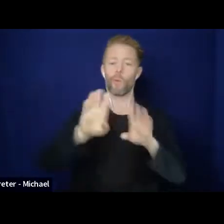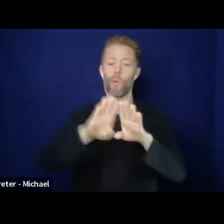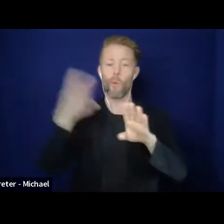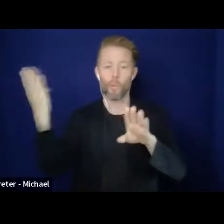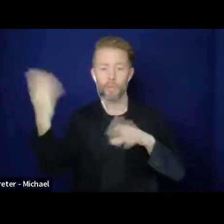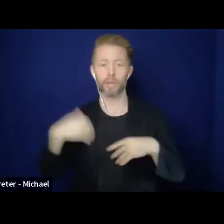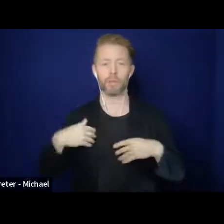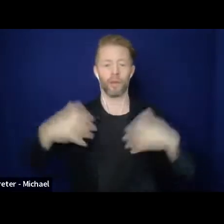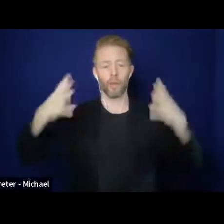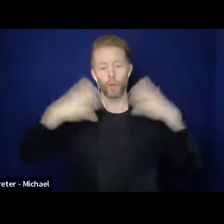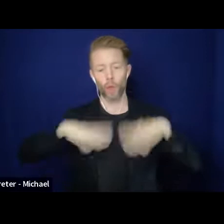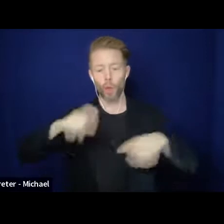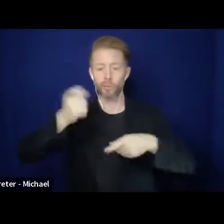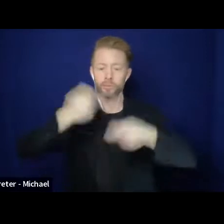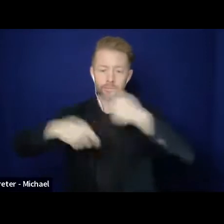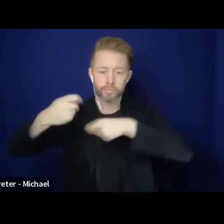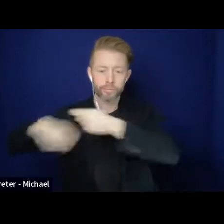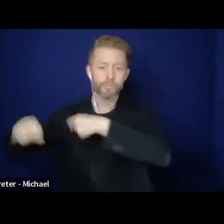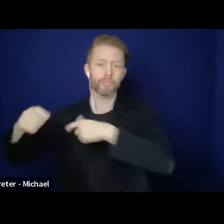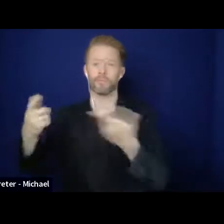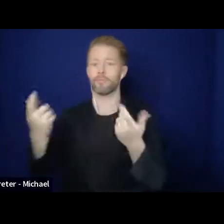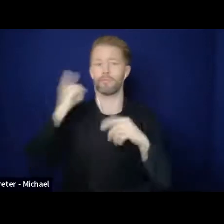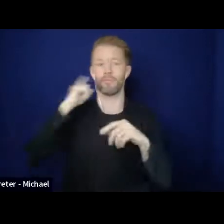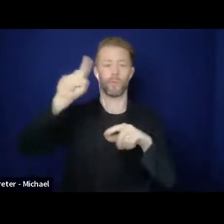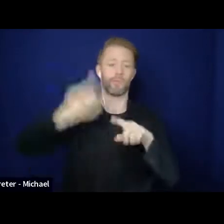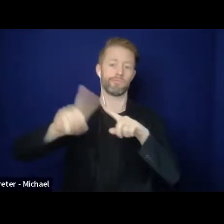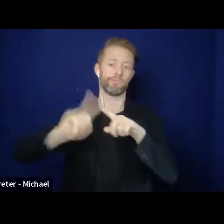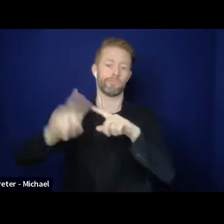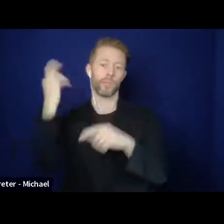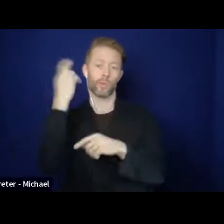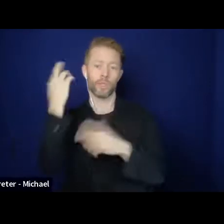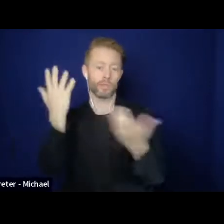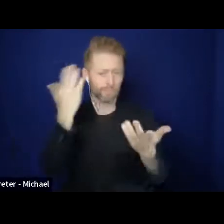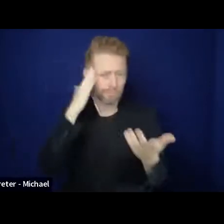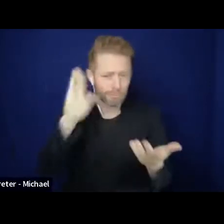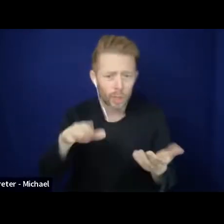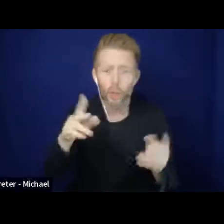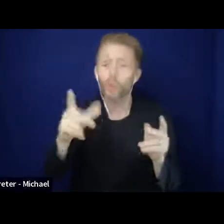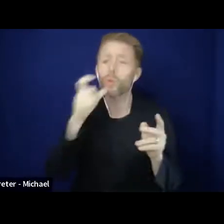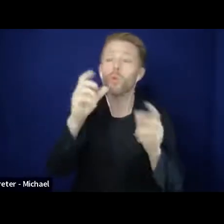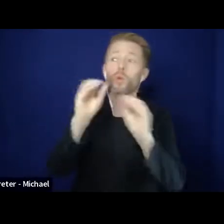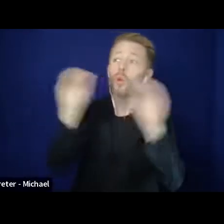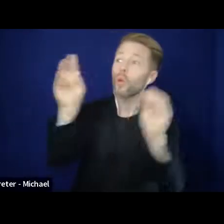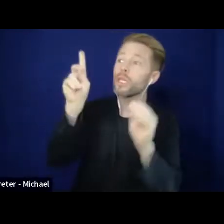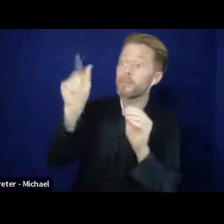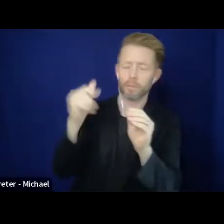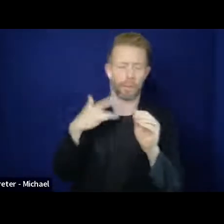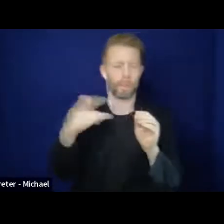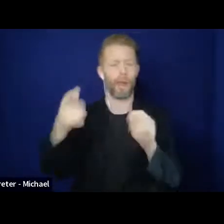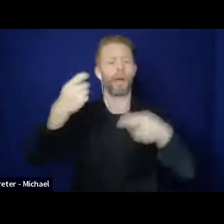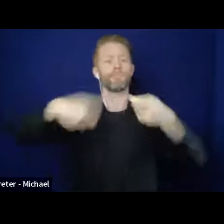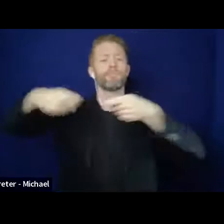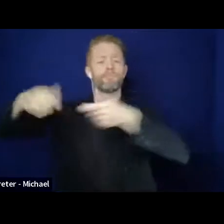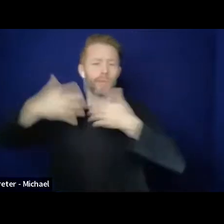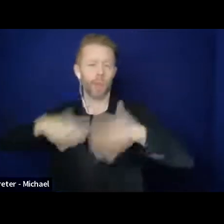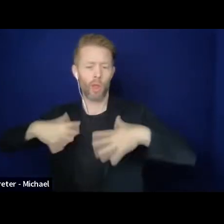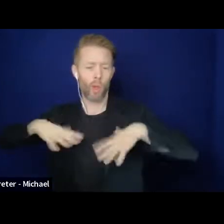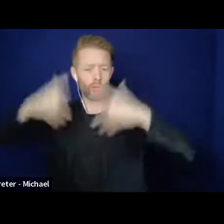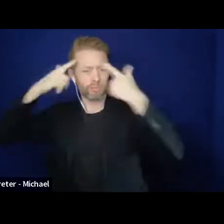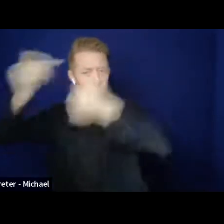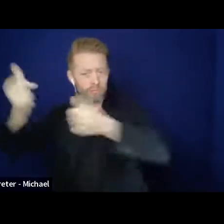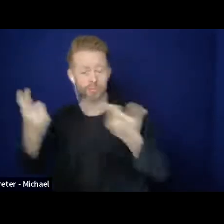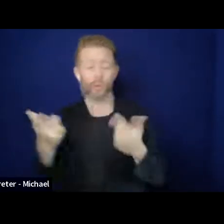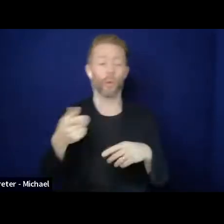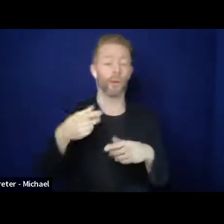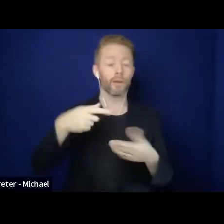clothing 3 times for 3 different reasons, like non-disabled people change on a whim, prepare your food, give it to you, make sure that you